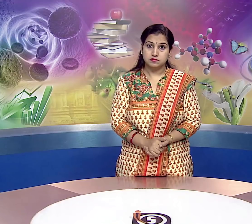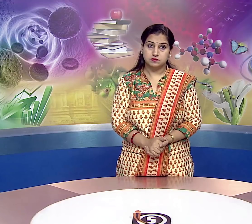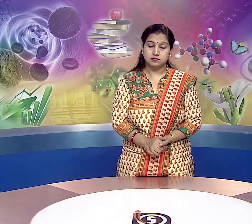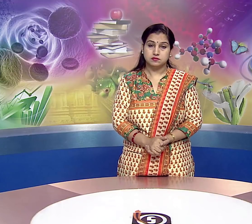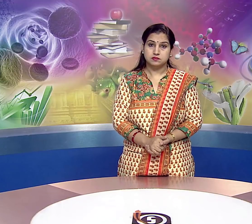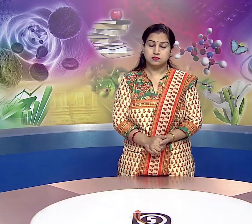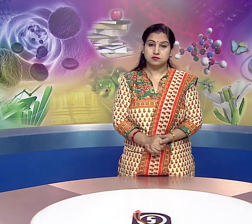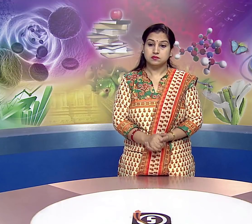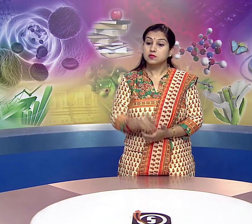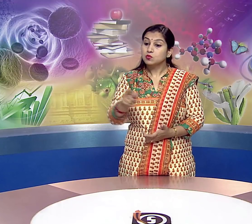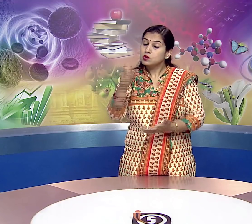One had to read